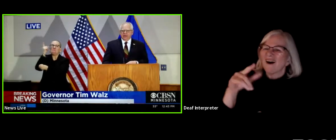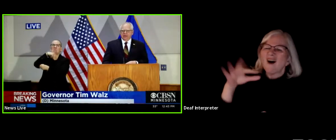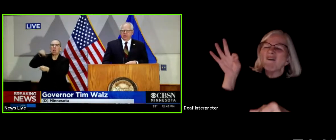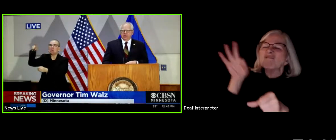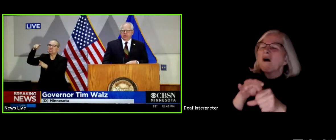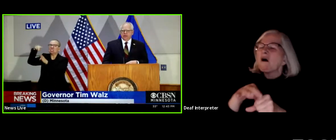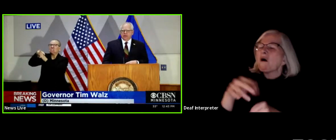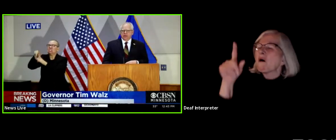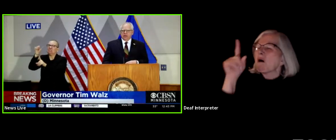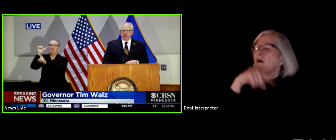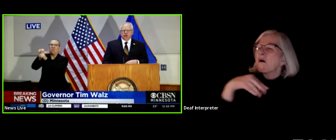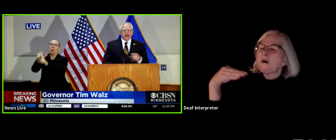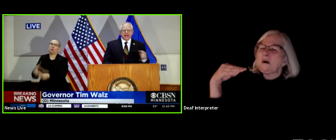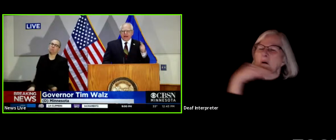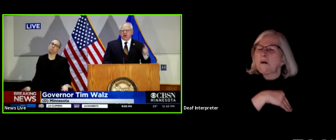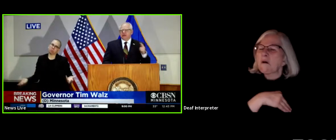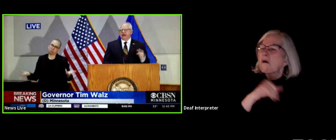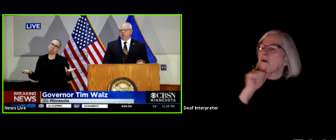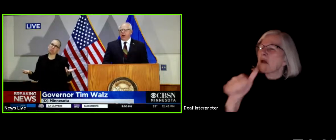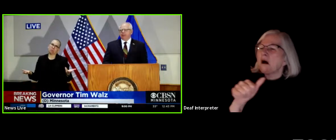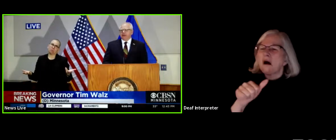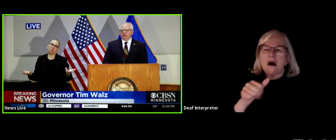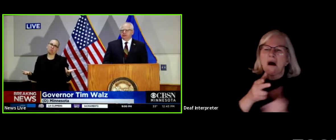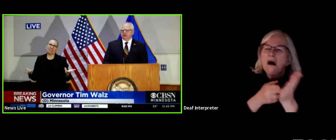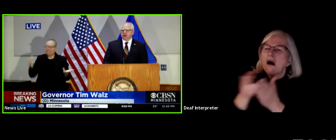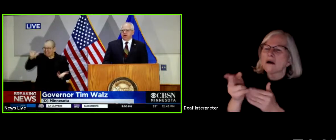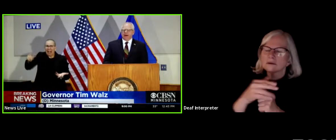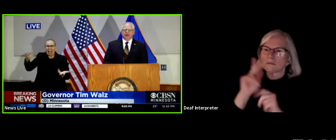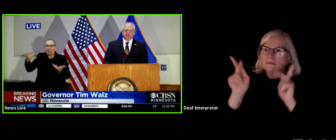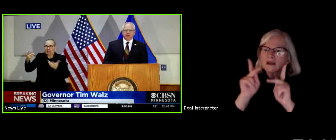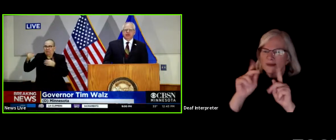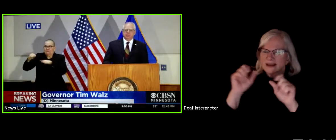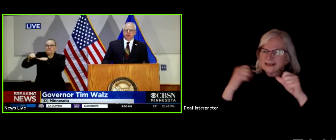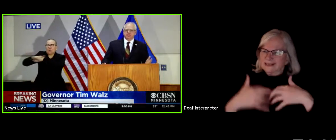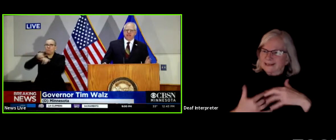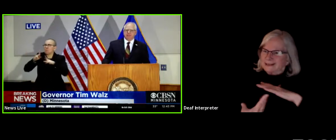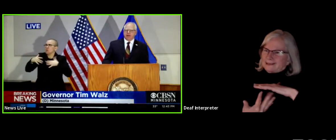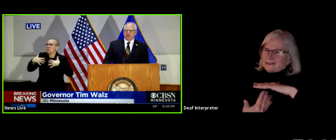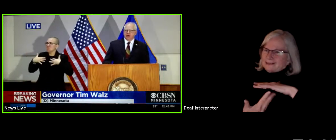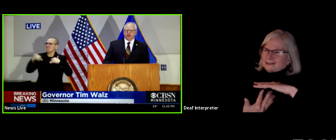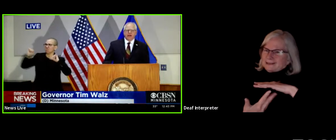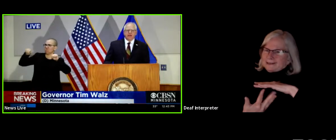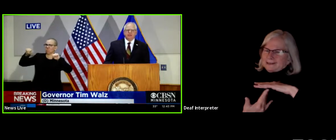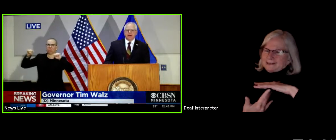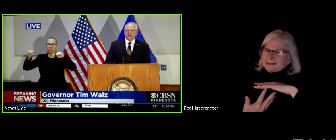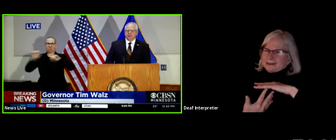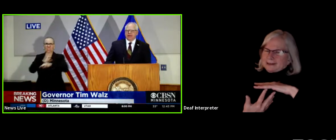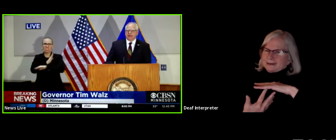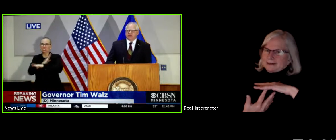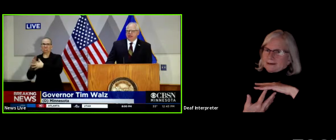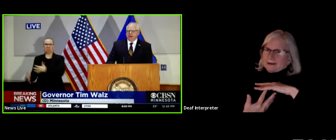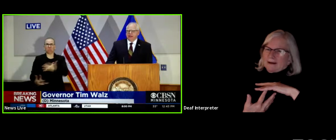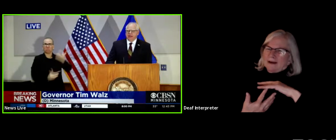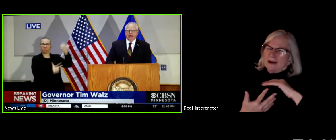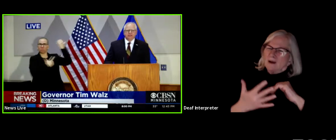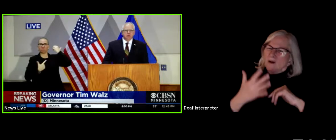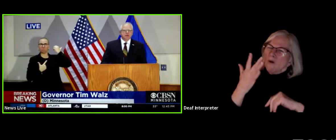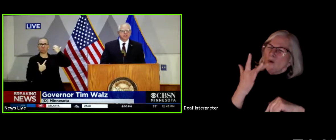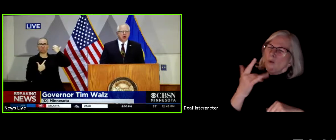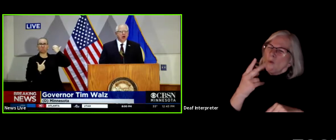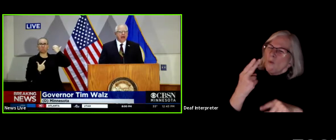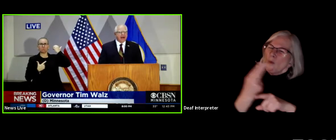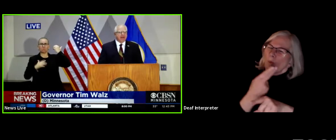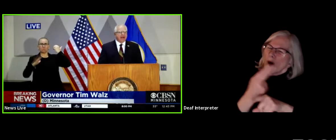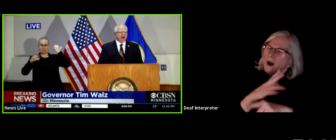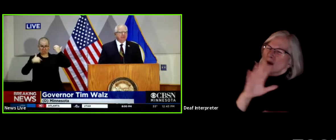high, you're not carrying that weapon about a freedom or a statement. You're carrying it about intimidation. And I just want